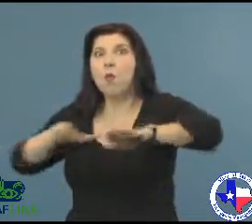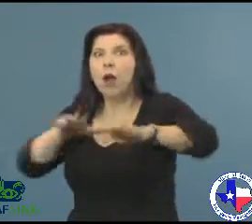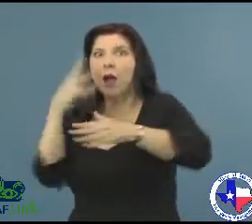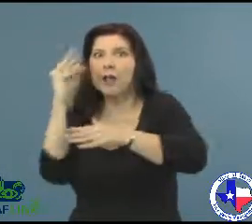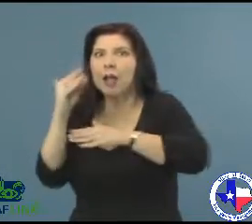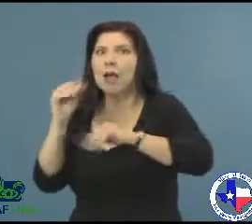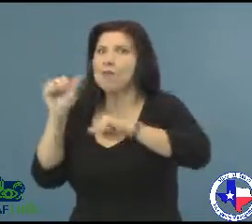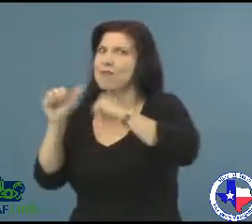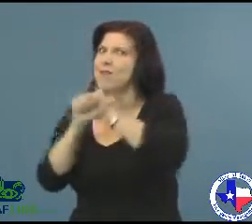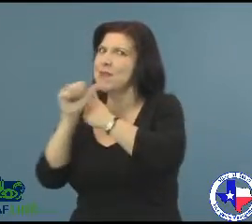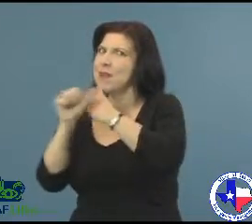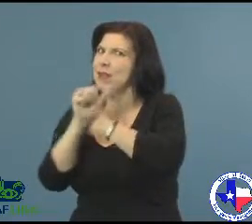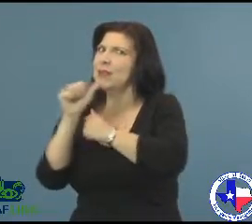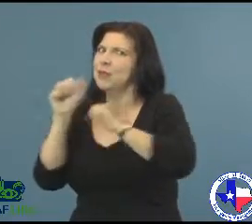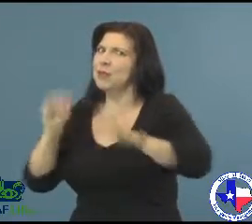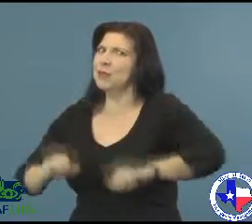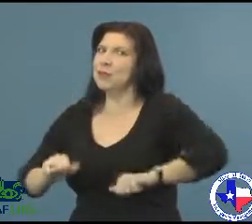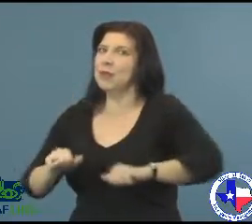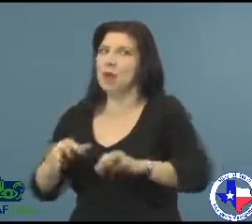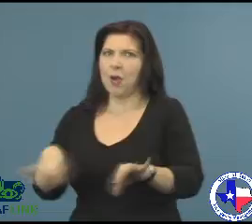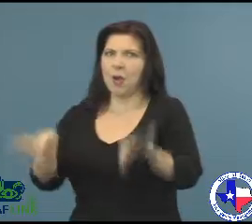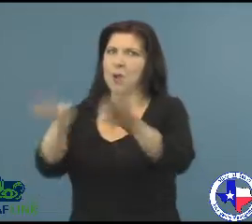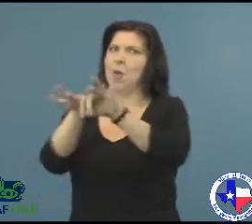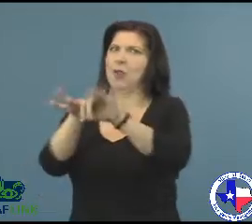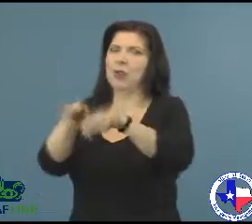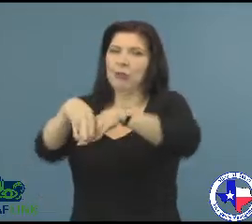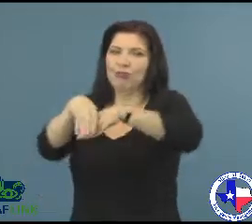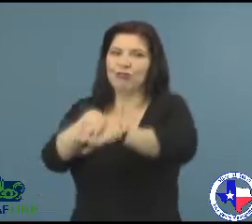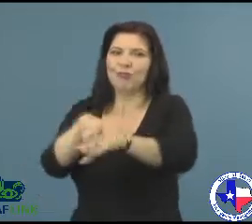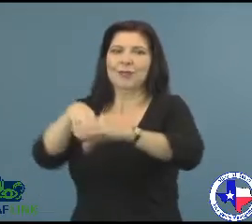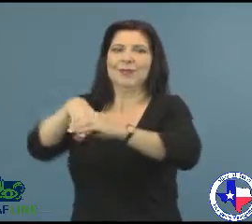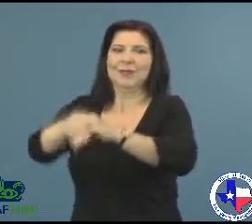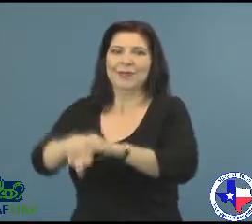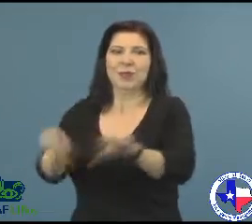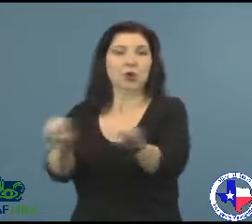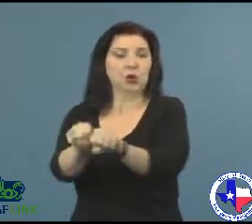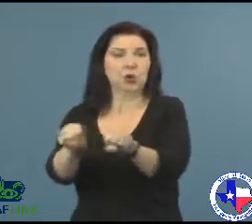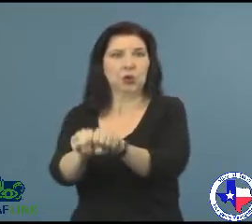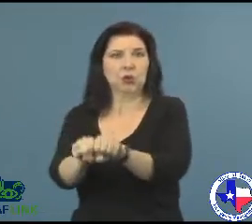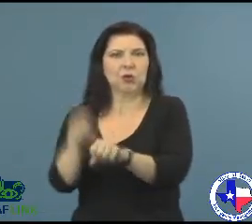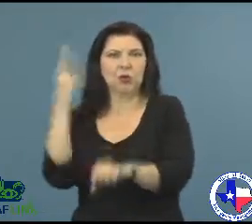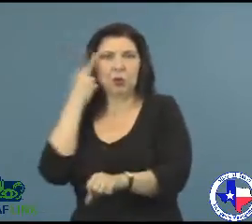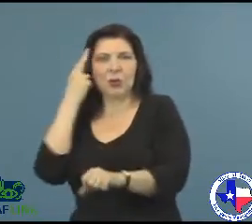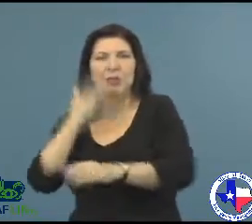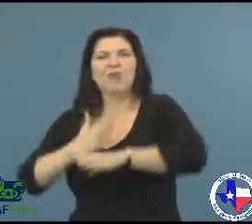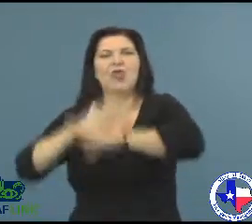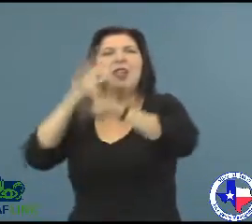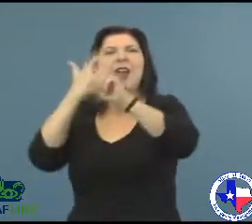Wear shoes in post-flooded areas to reduce the chances of punctures or